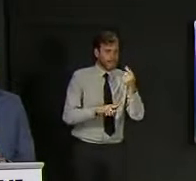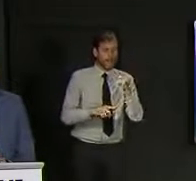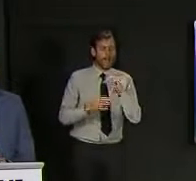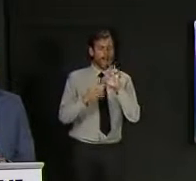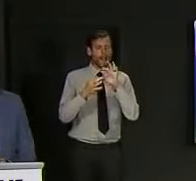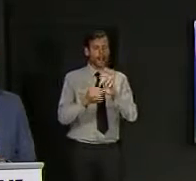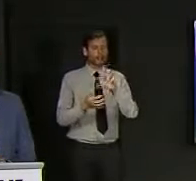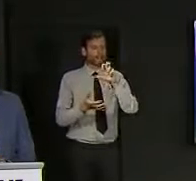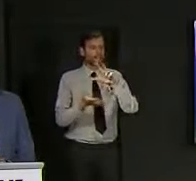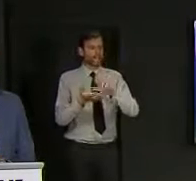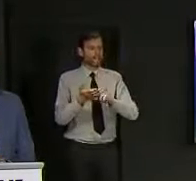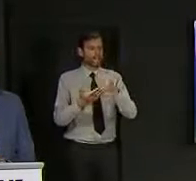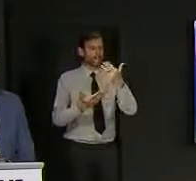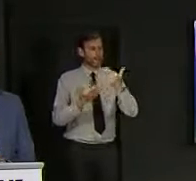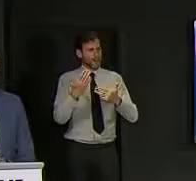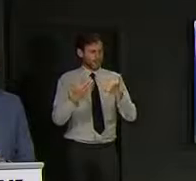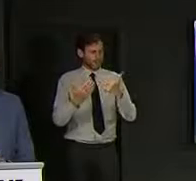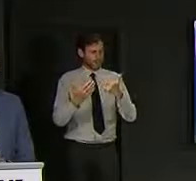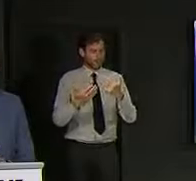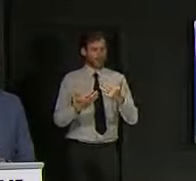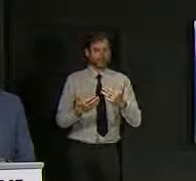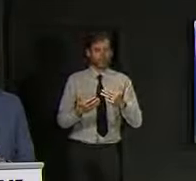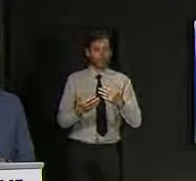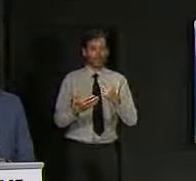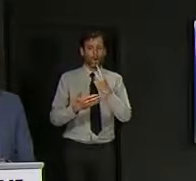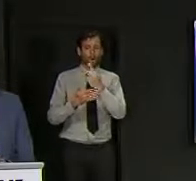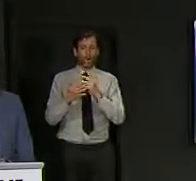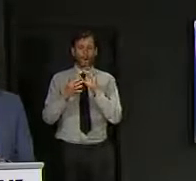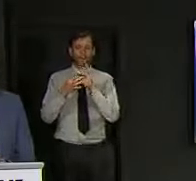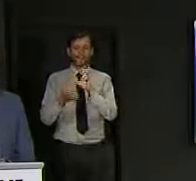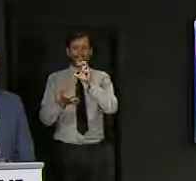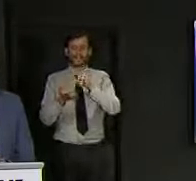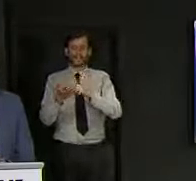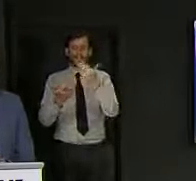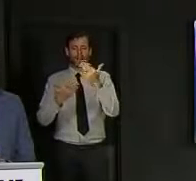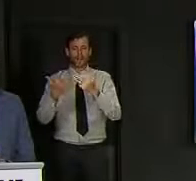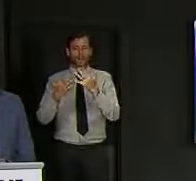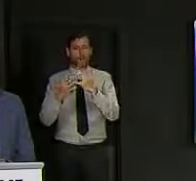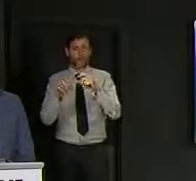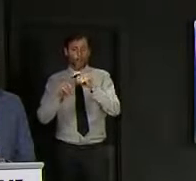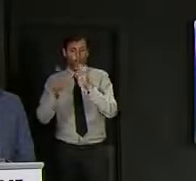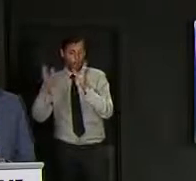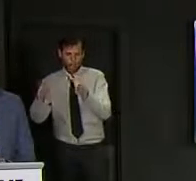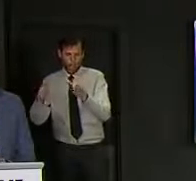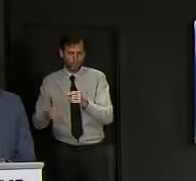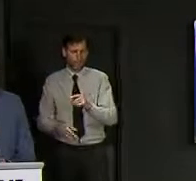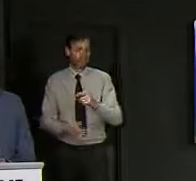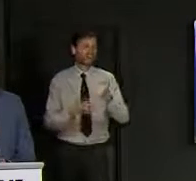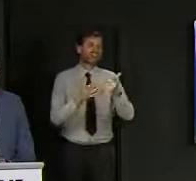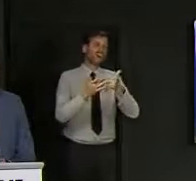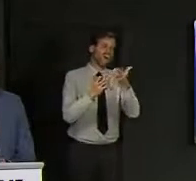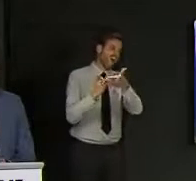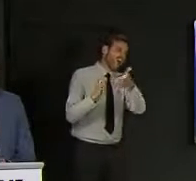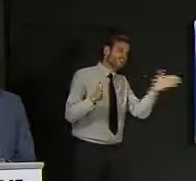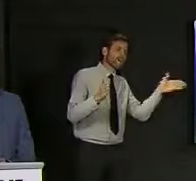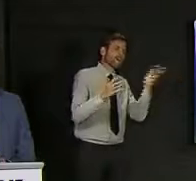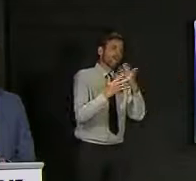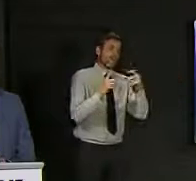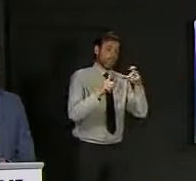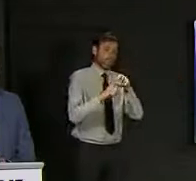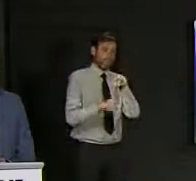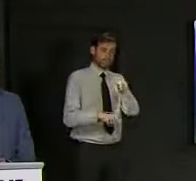cases outside the COVID-19 wards, which you specified was incidents of suspected transmission in